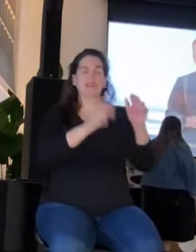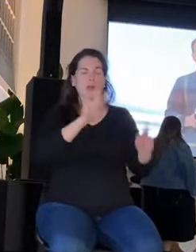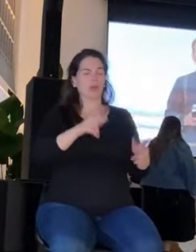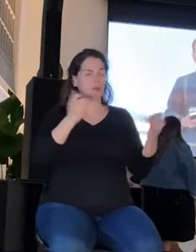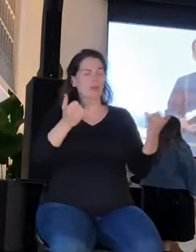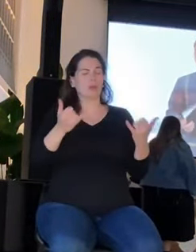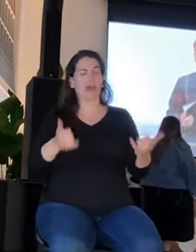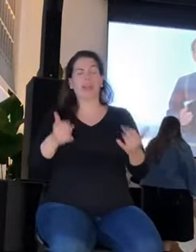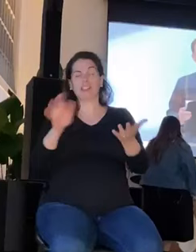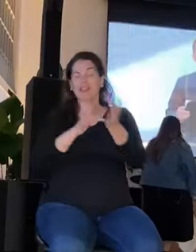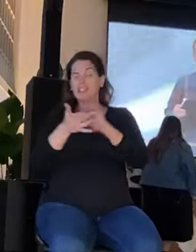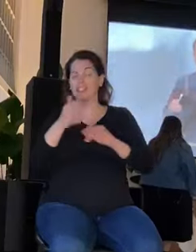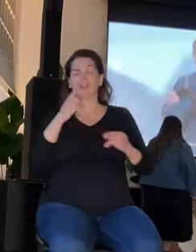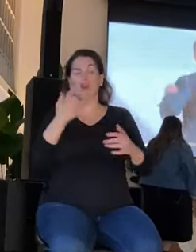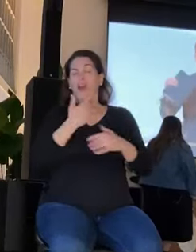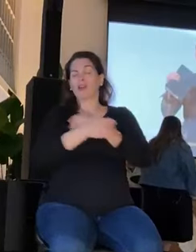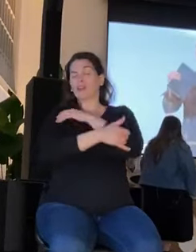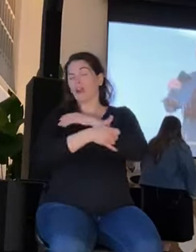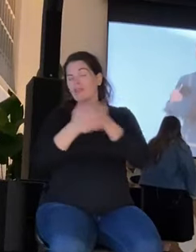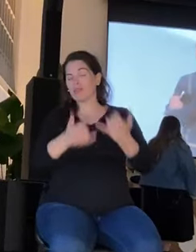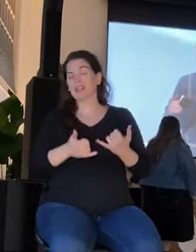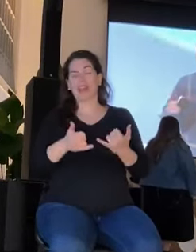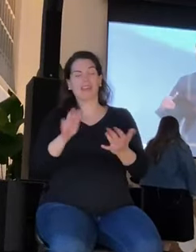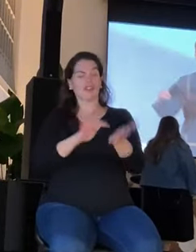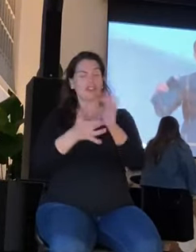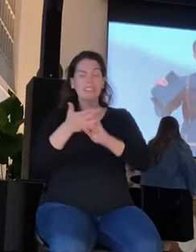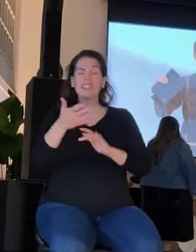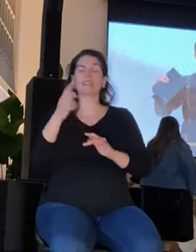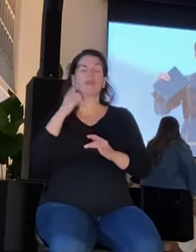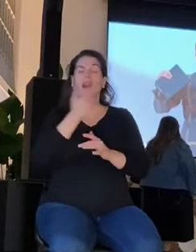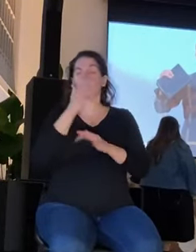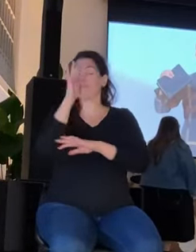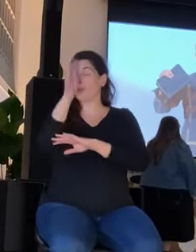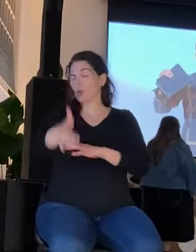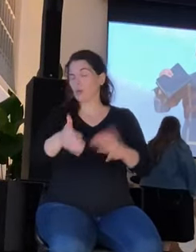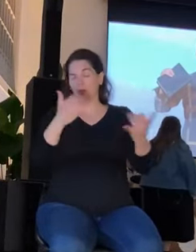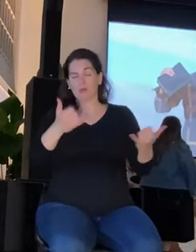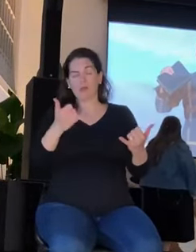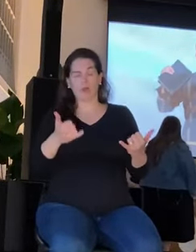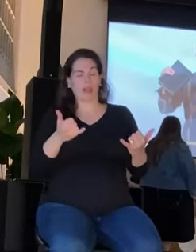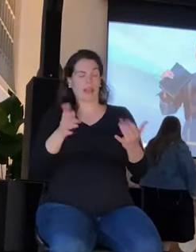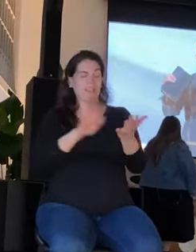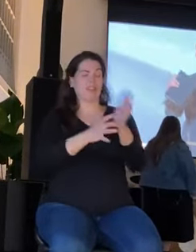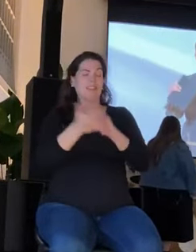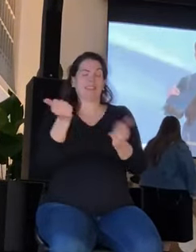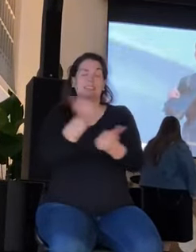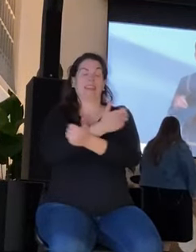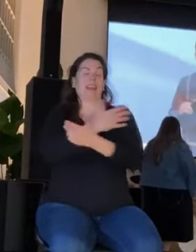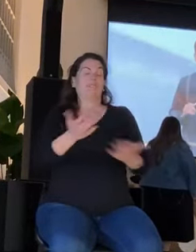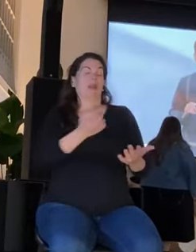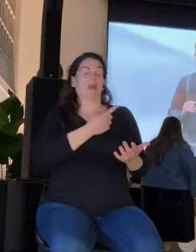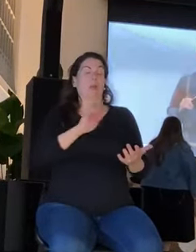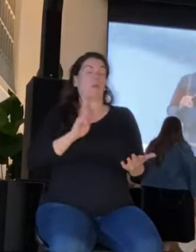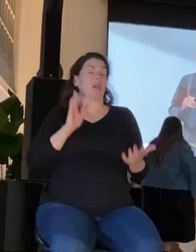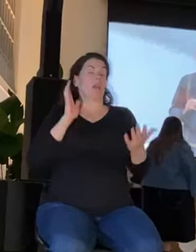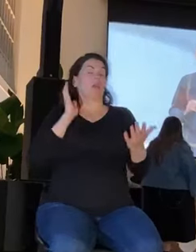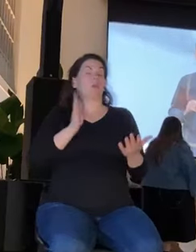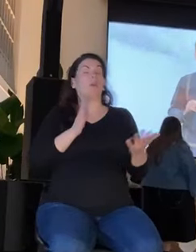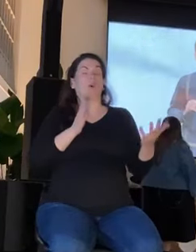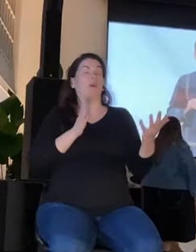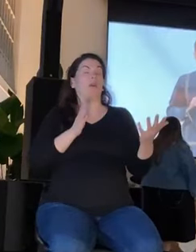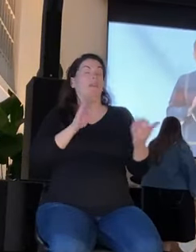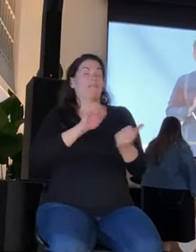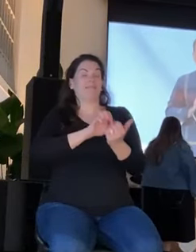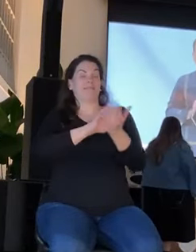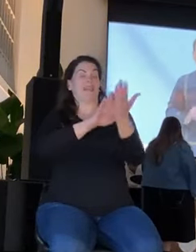country today. We speak Jesus, God, over our future today. We speak Jesus over, God, everything that we would individually and